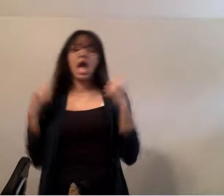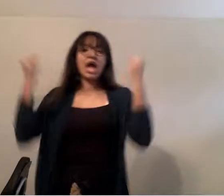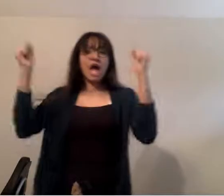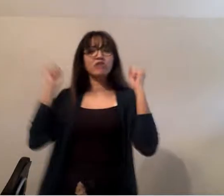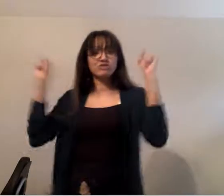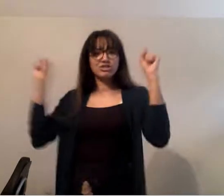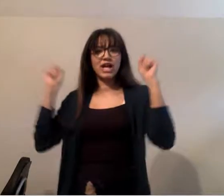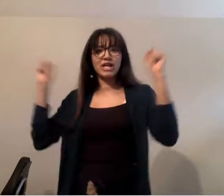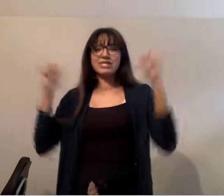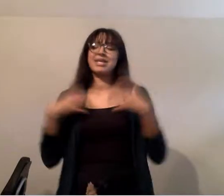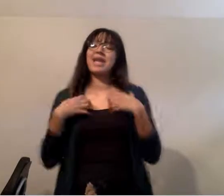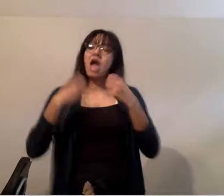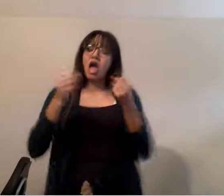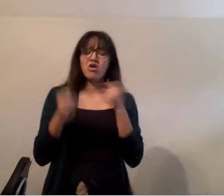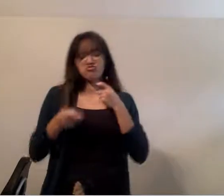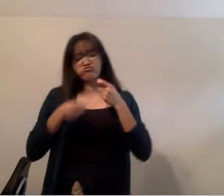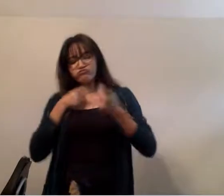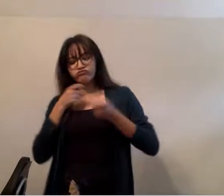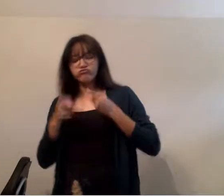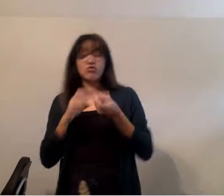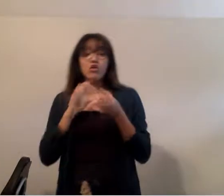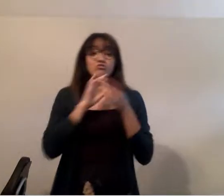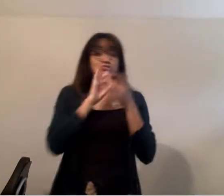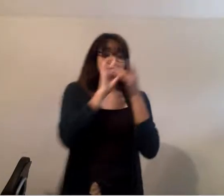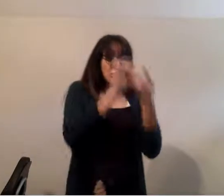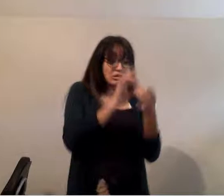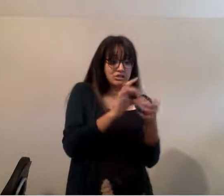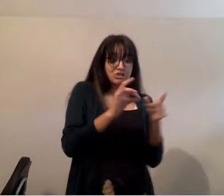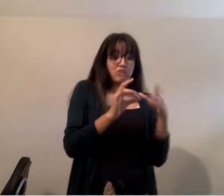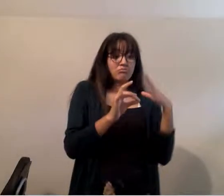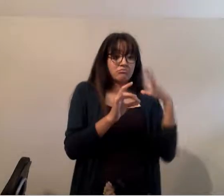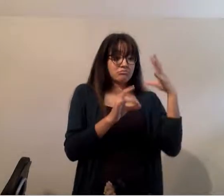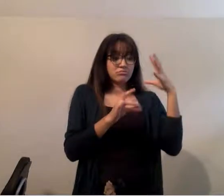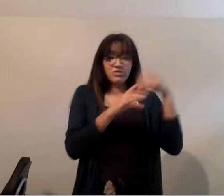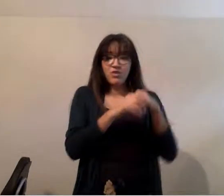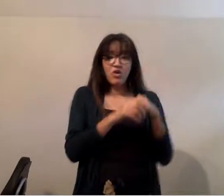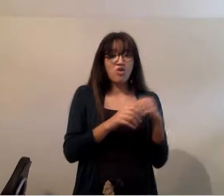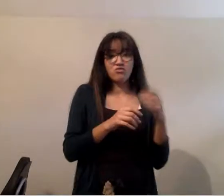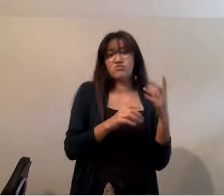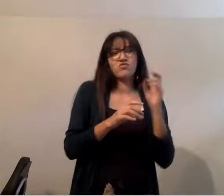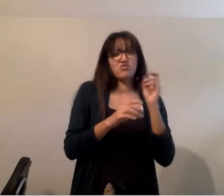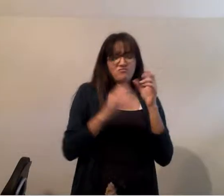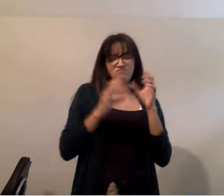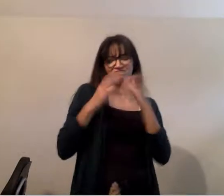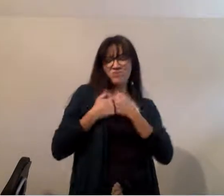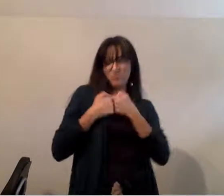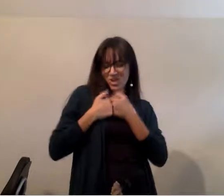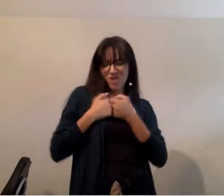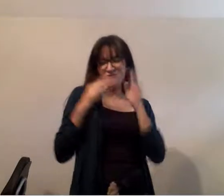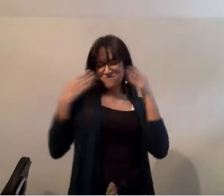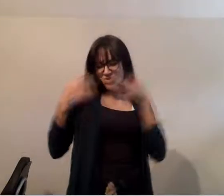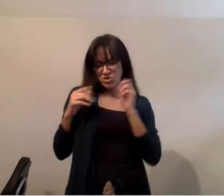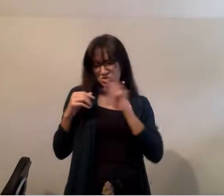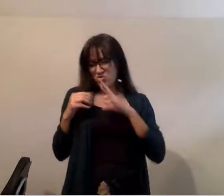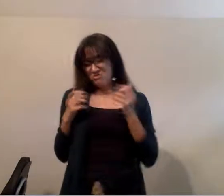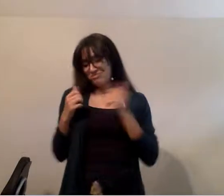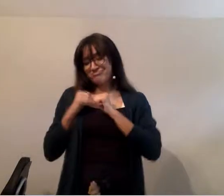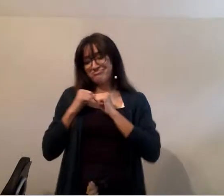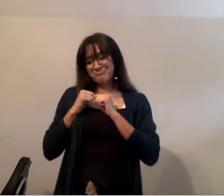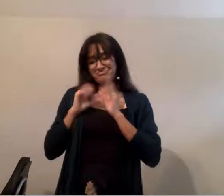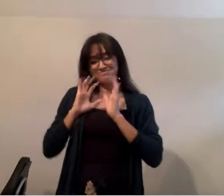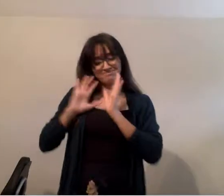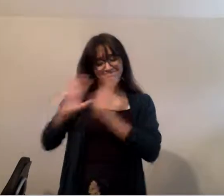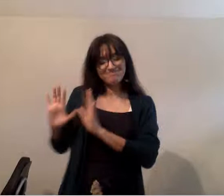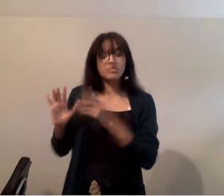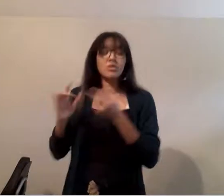of your health, working on your relationship or getting out of a relationship that isn't working. Now, if procrastinator's